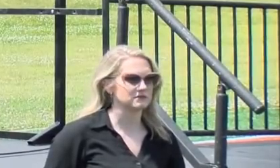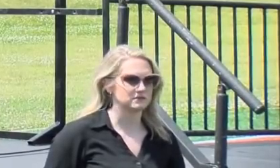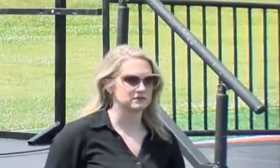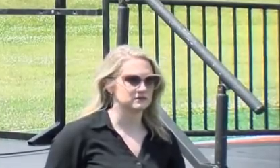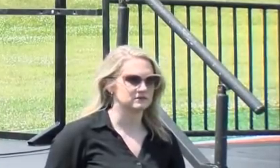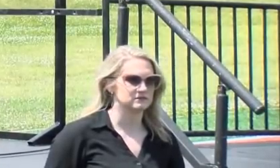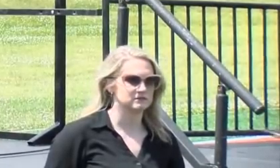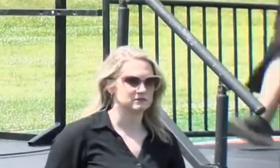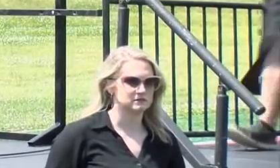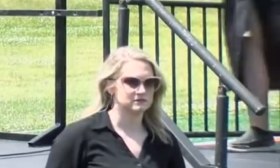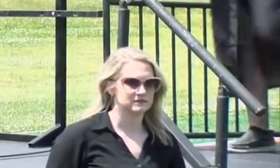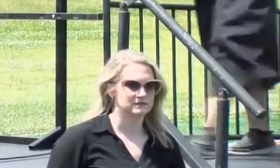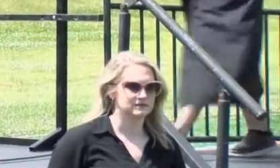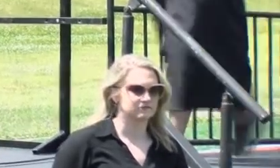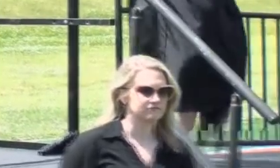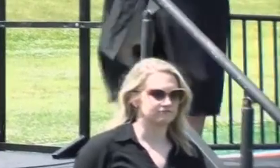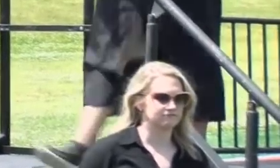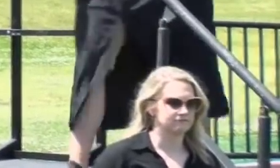Andrew Leskacek,